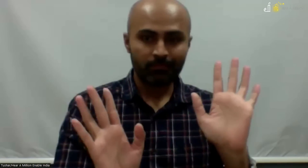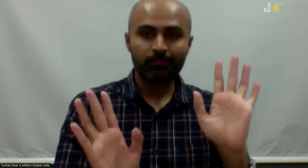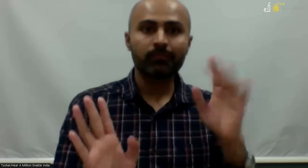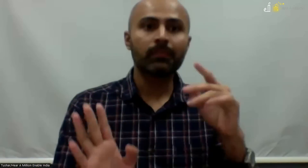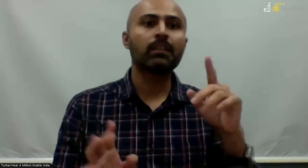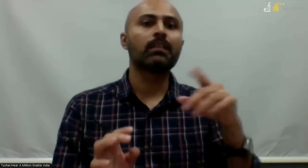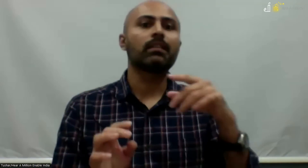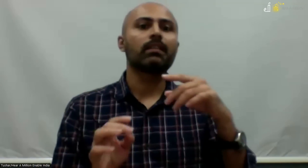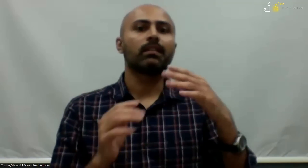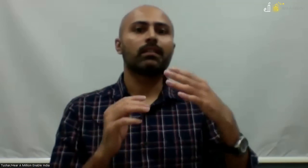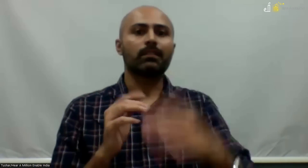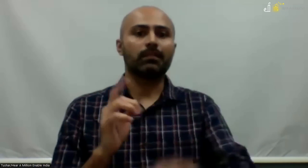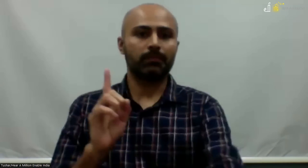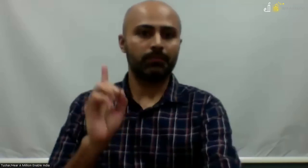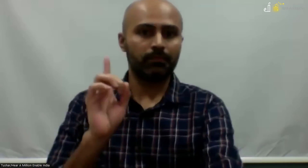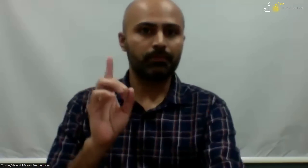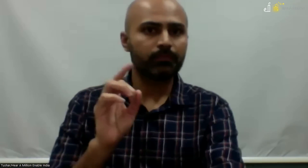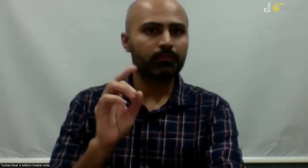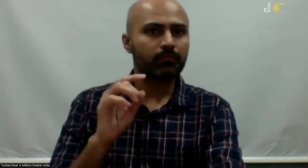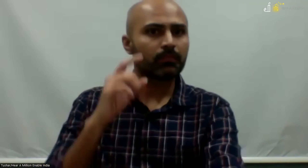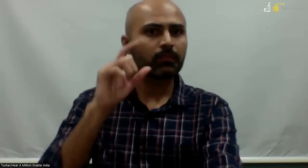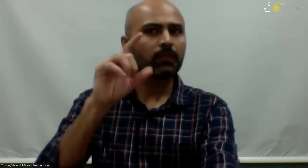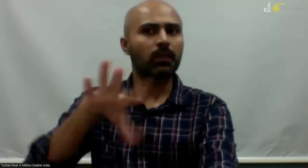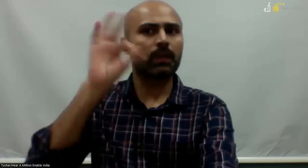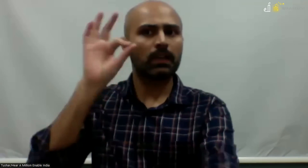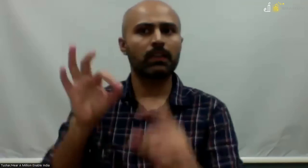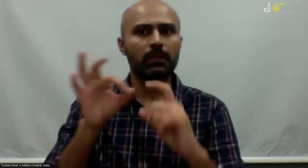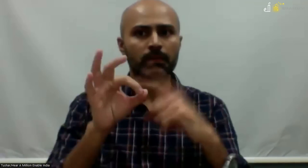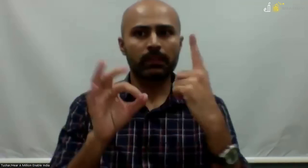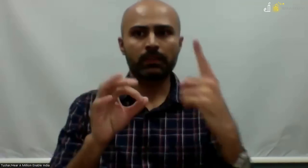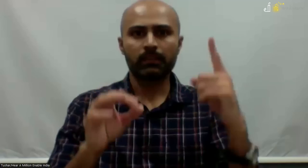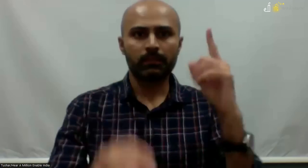maximum 10 minutes, and you can ask your query.